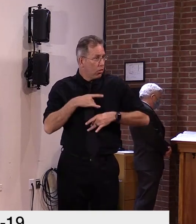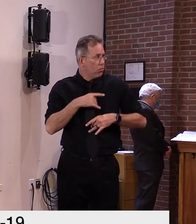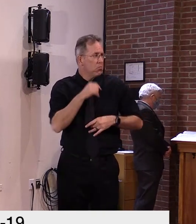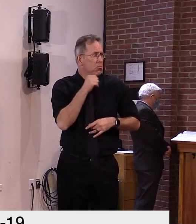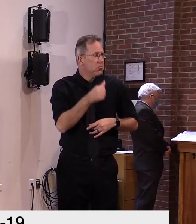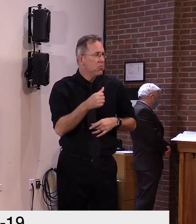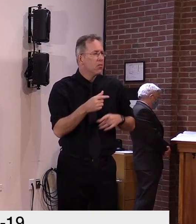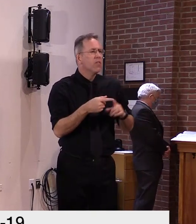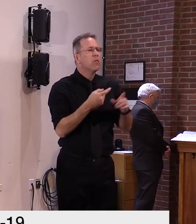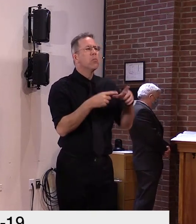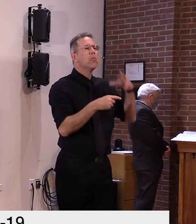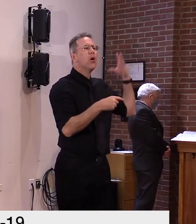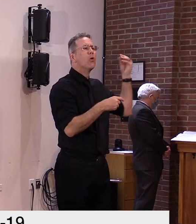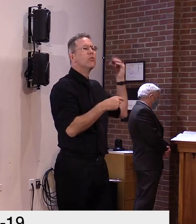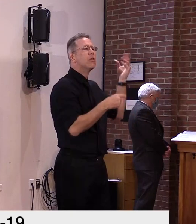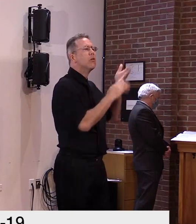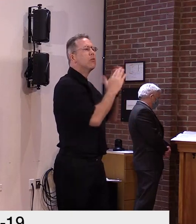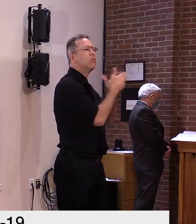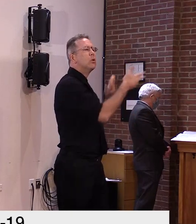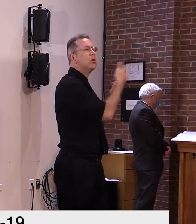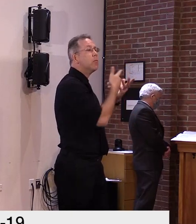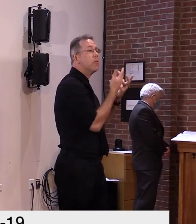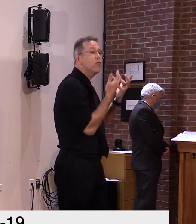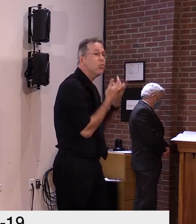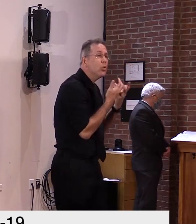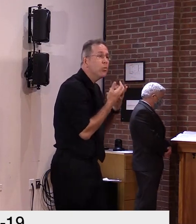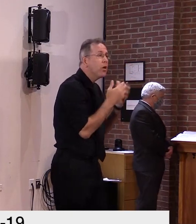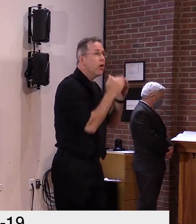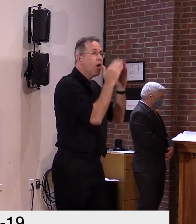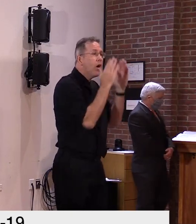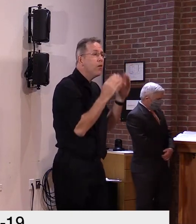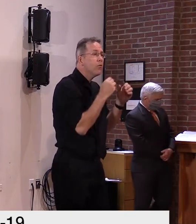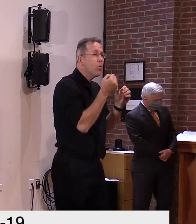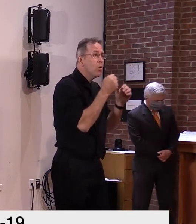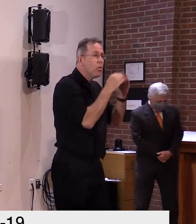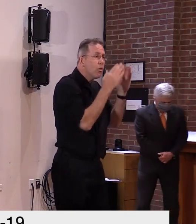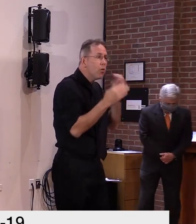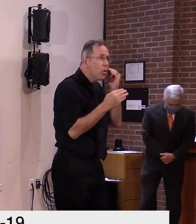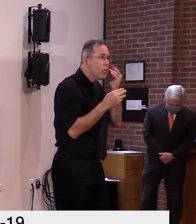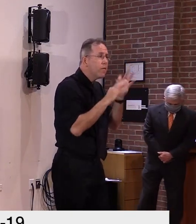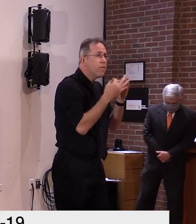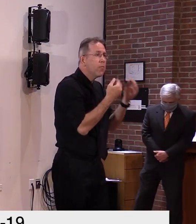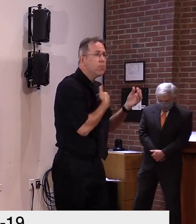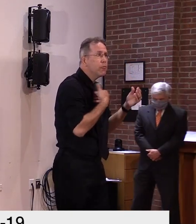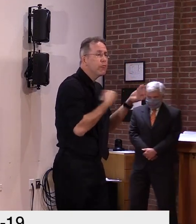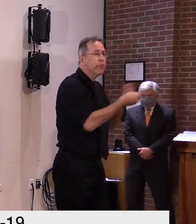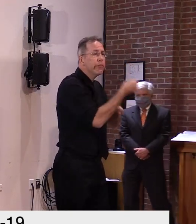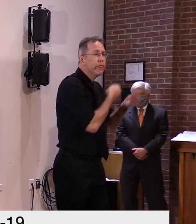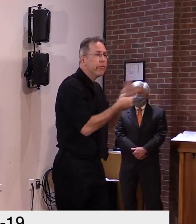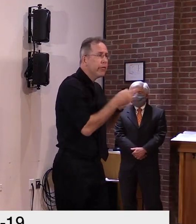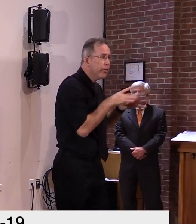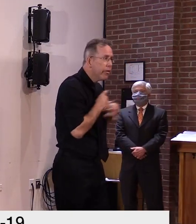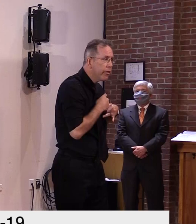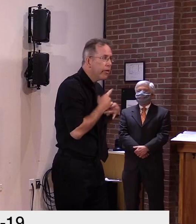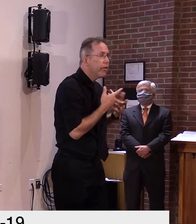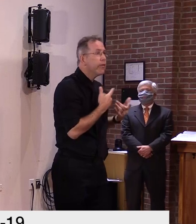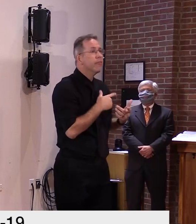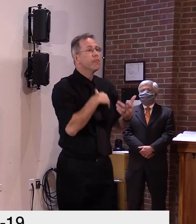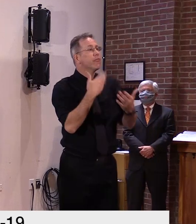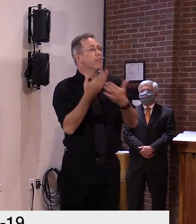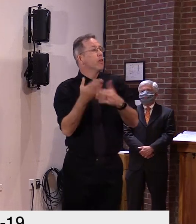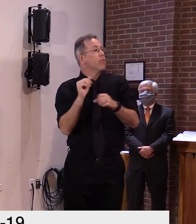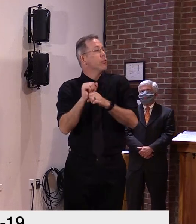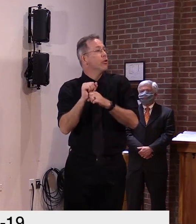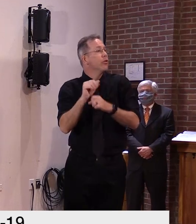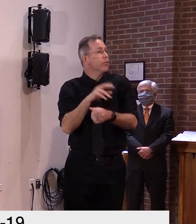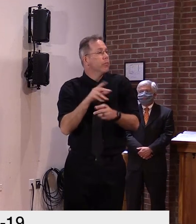more that they've come to work unwittingly, not having symptoms, and tested positive. Does that